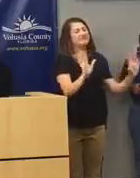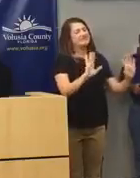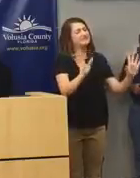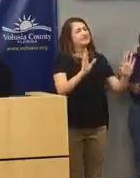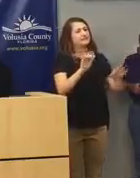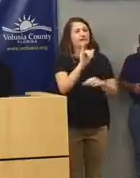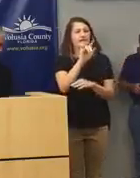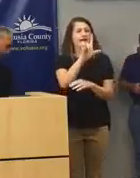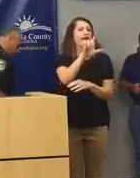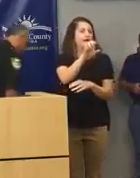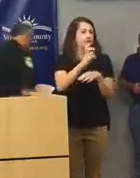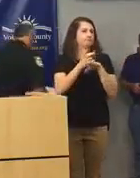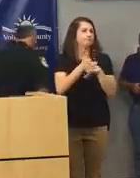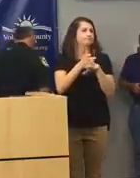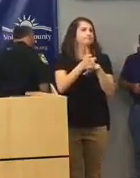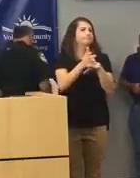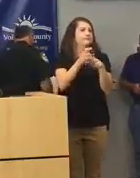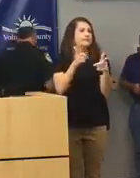county manager.